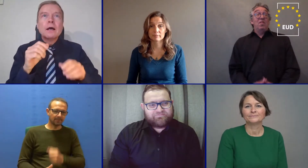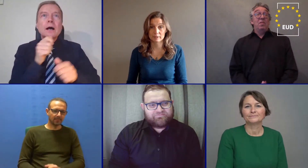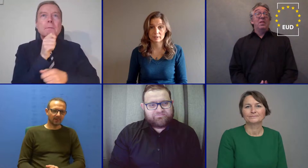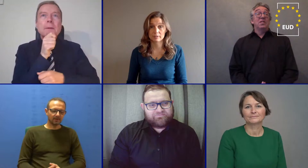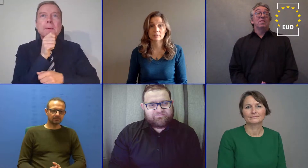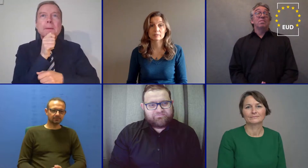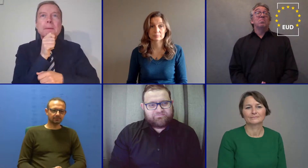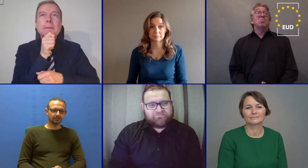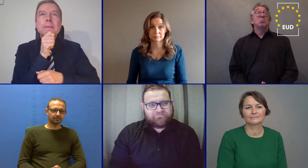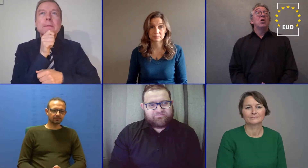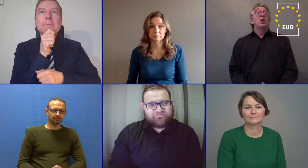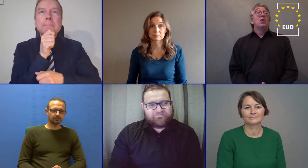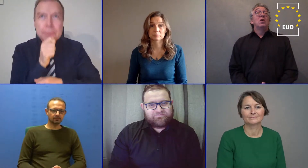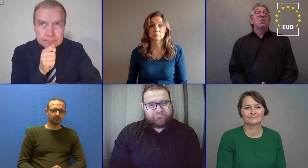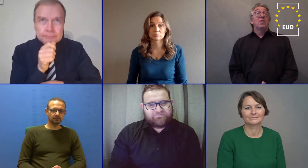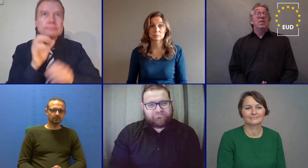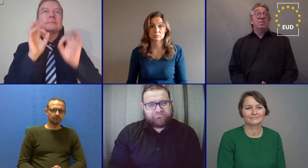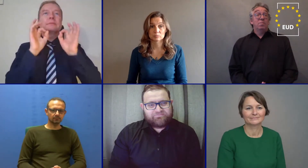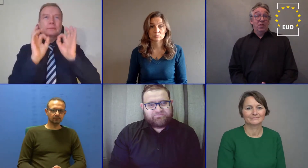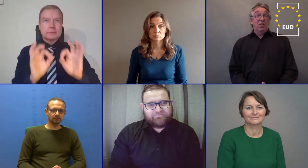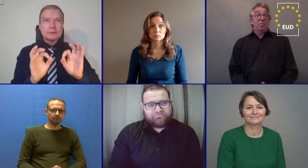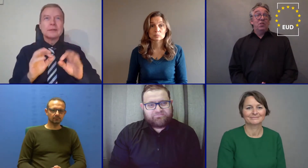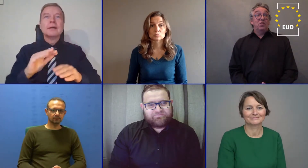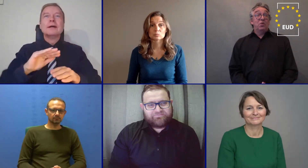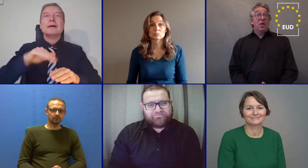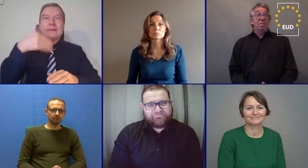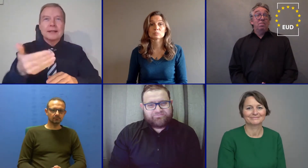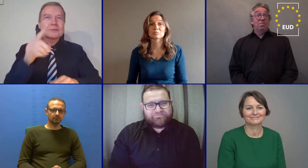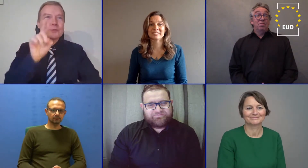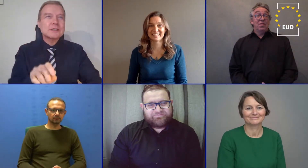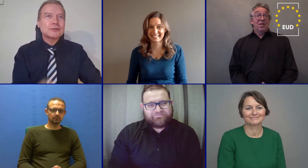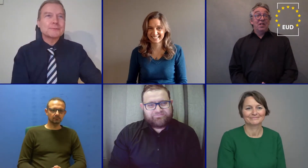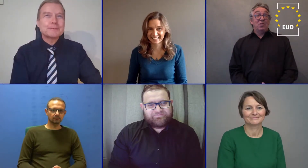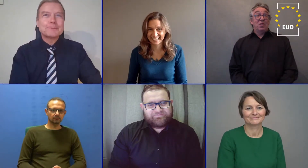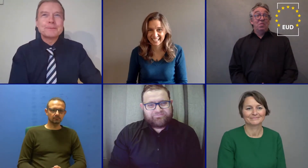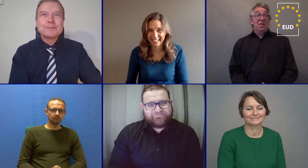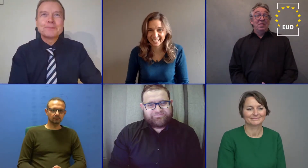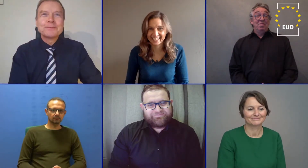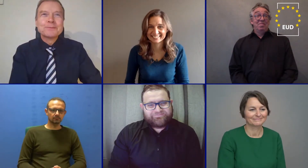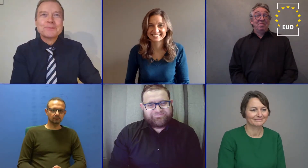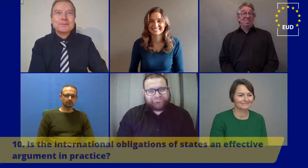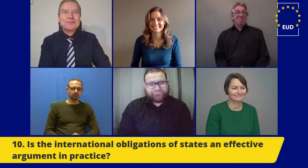ABMS. All right, the interpreter's done talking. Next question, please.